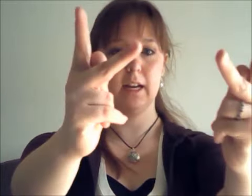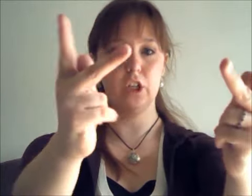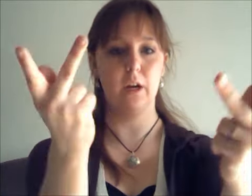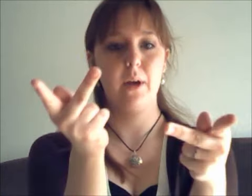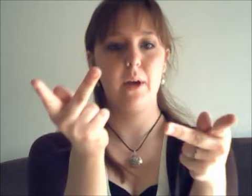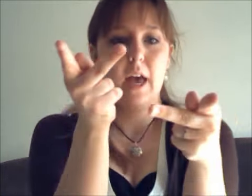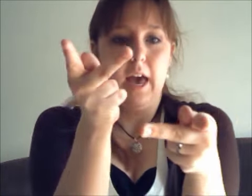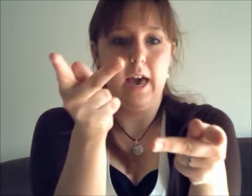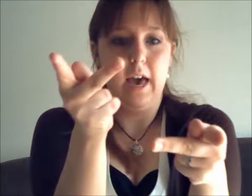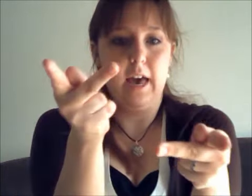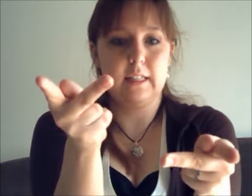shape, and